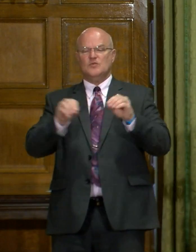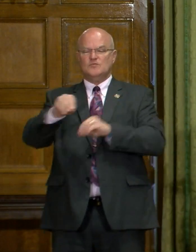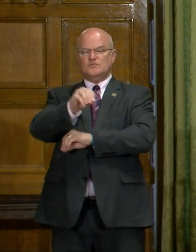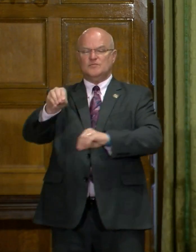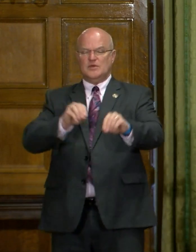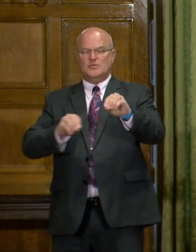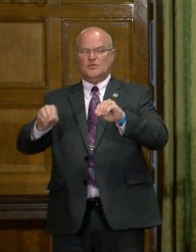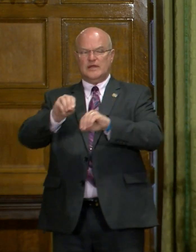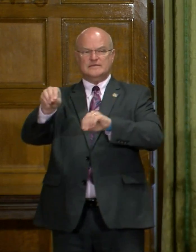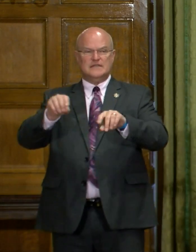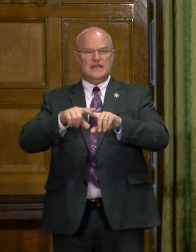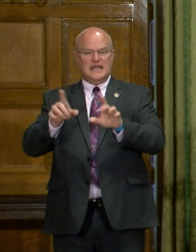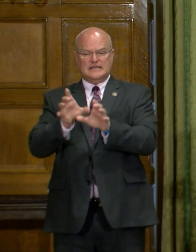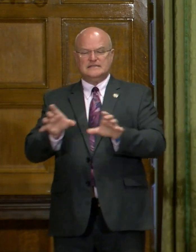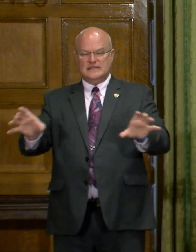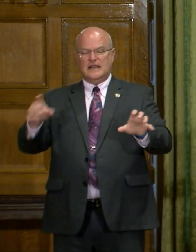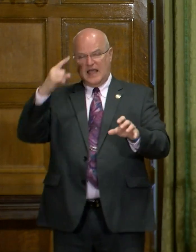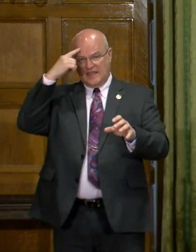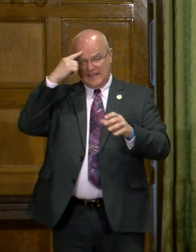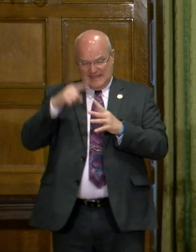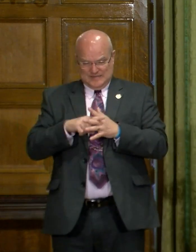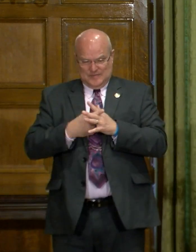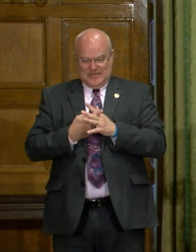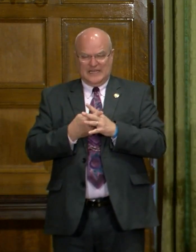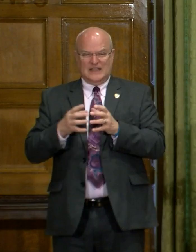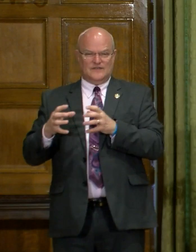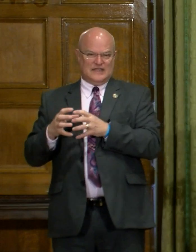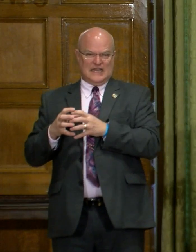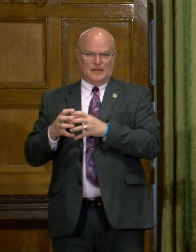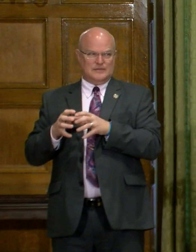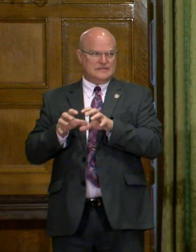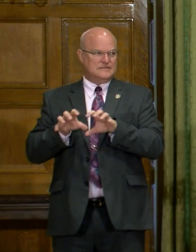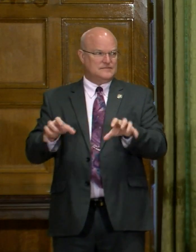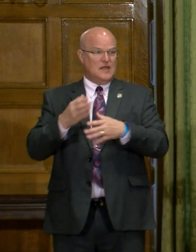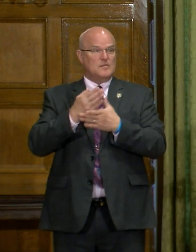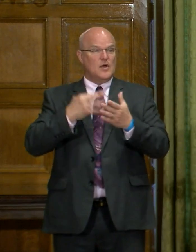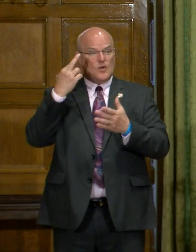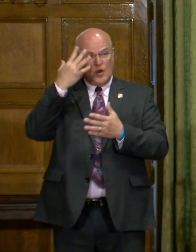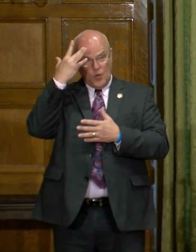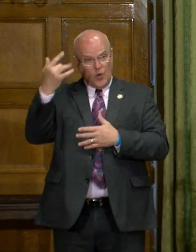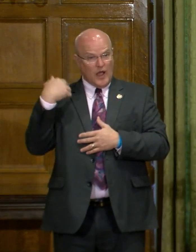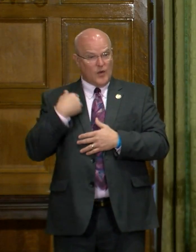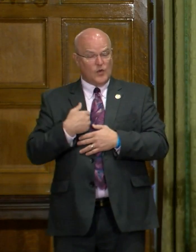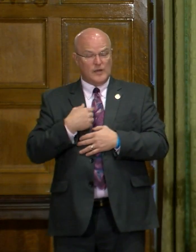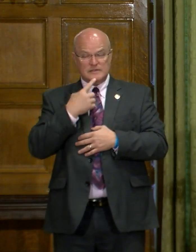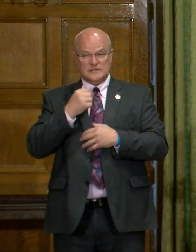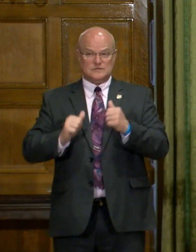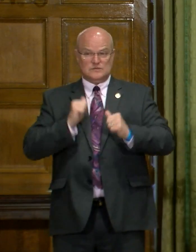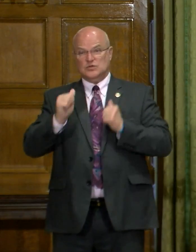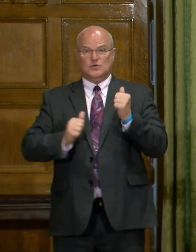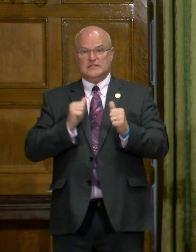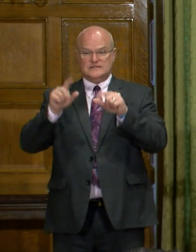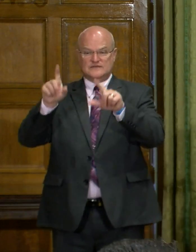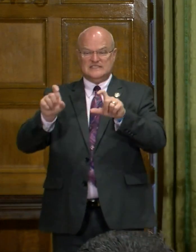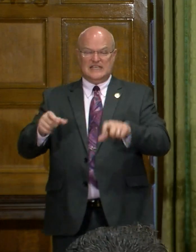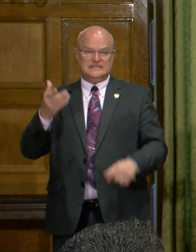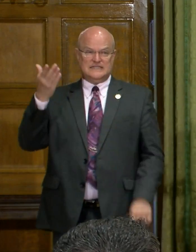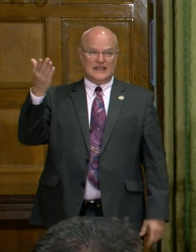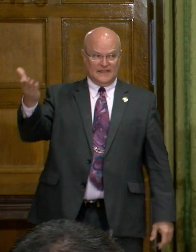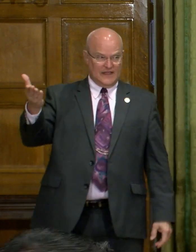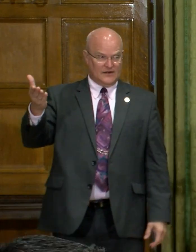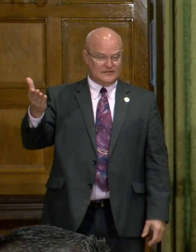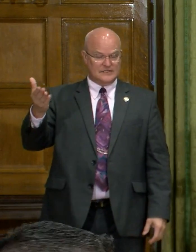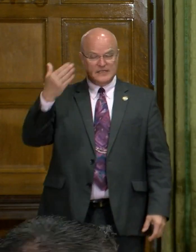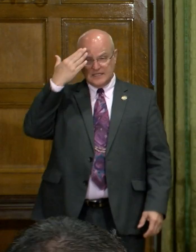around, and that, I would say, is the beginning of containment. And part of the reason why we've been so aggressive in testing in